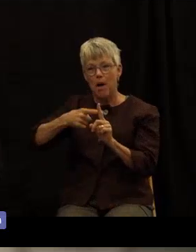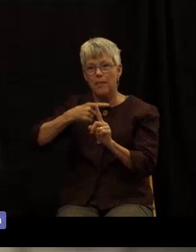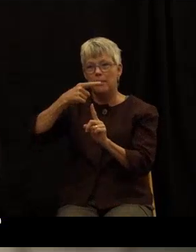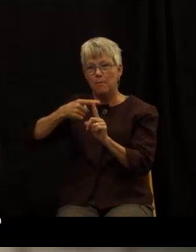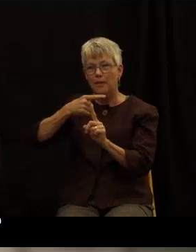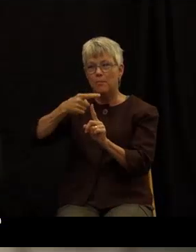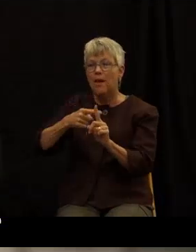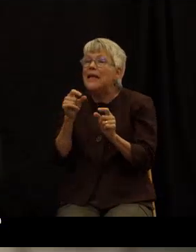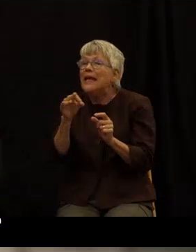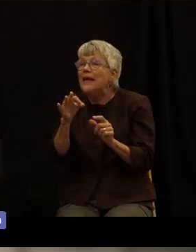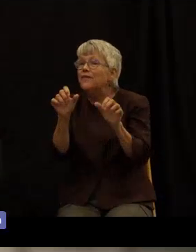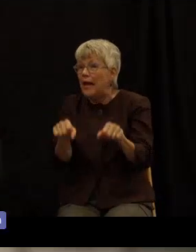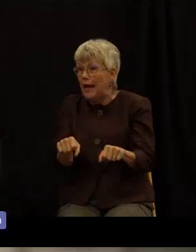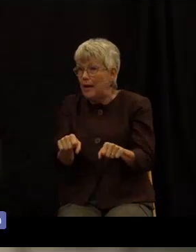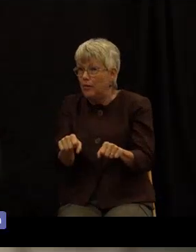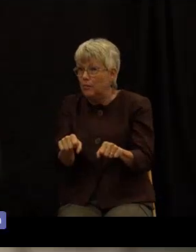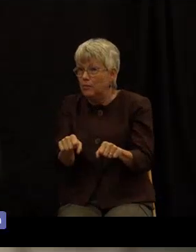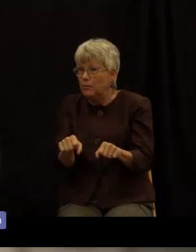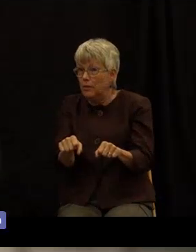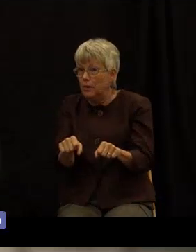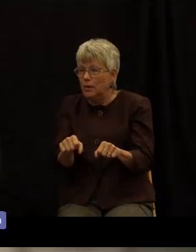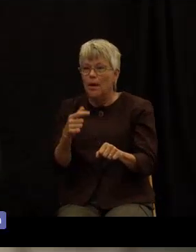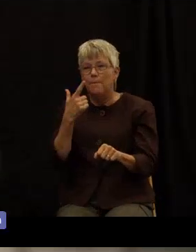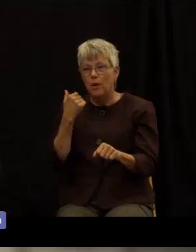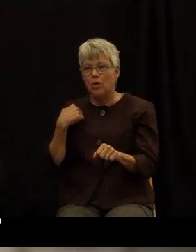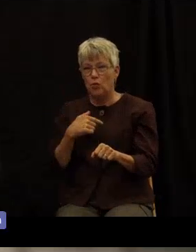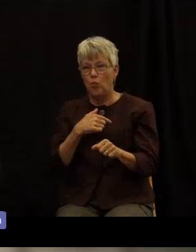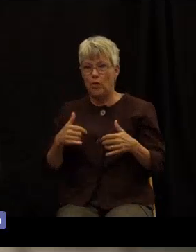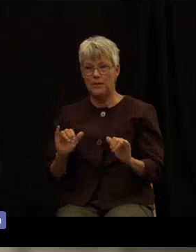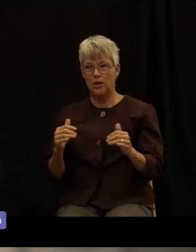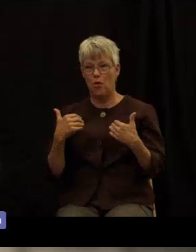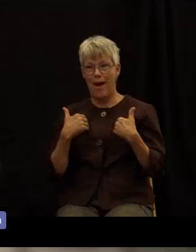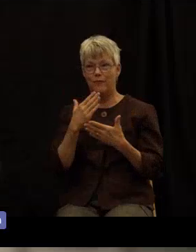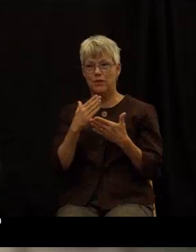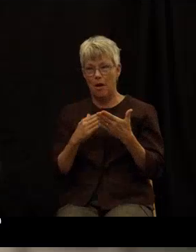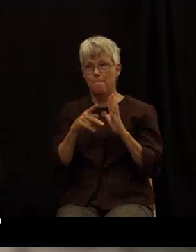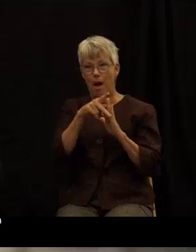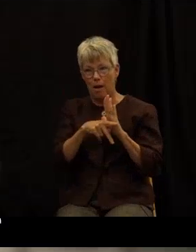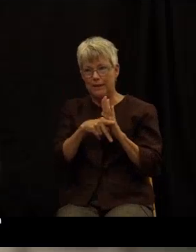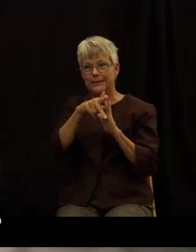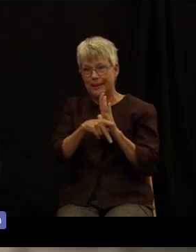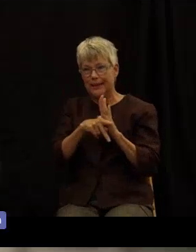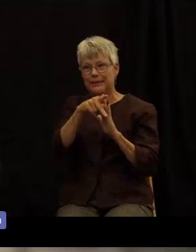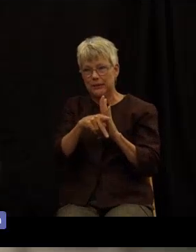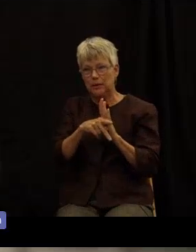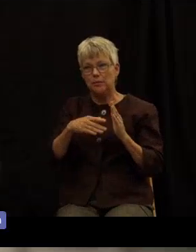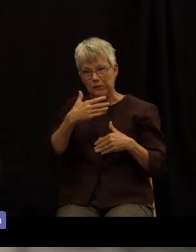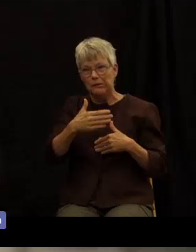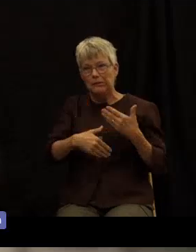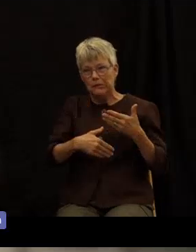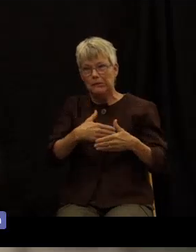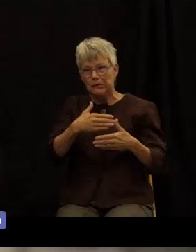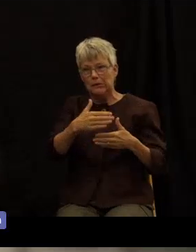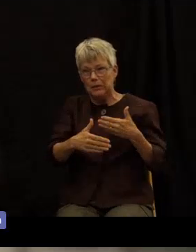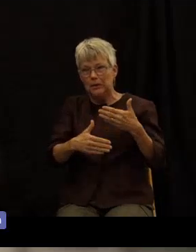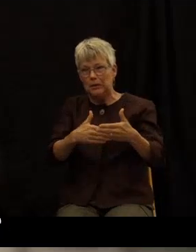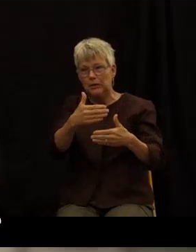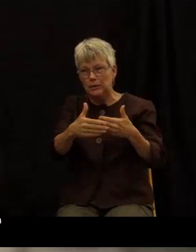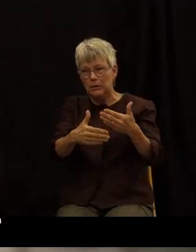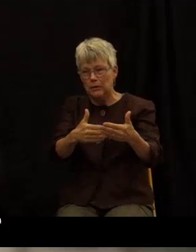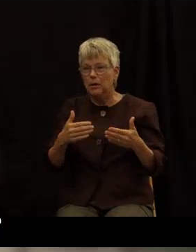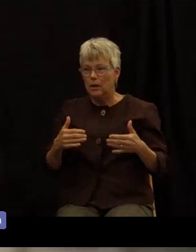can, because we still have some policies to get through. And there's still work going on